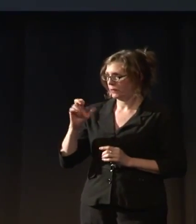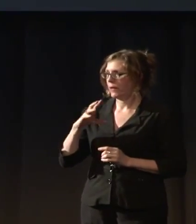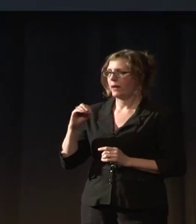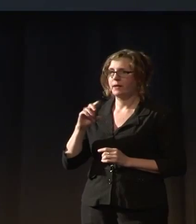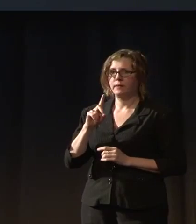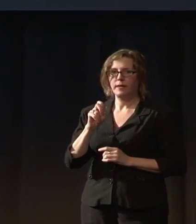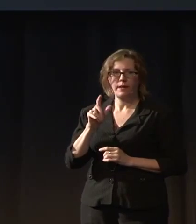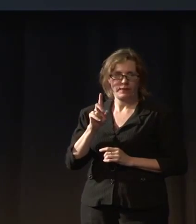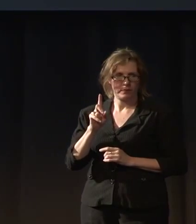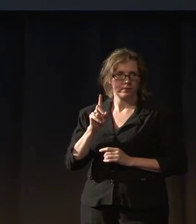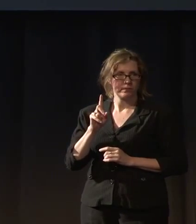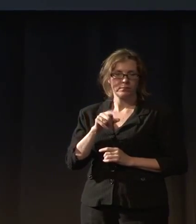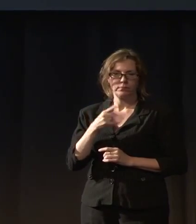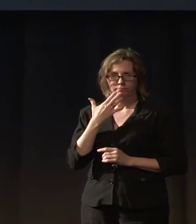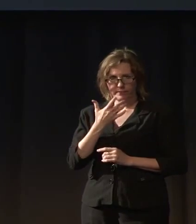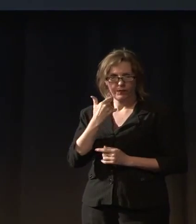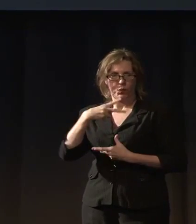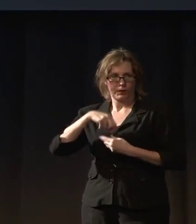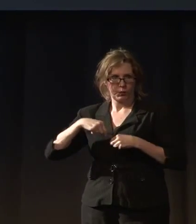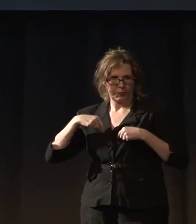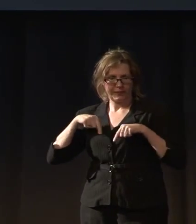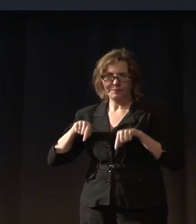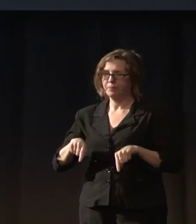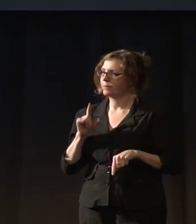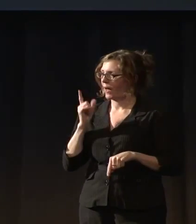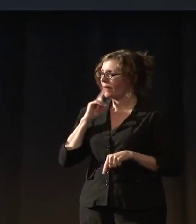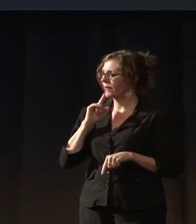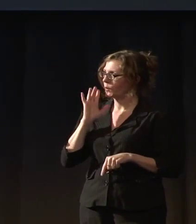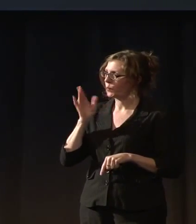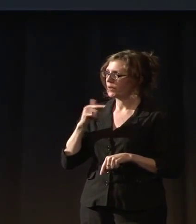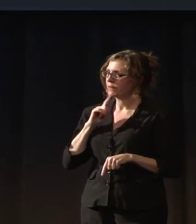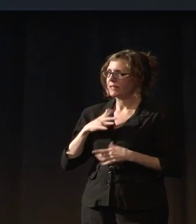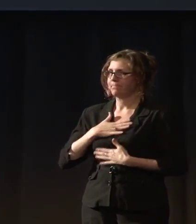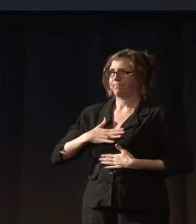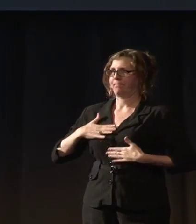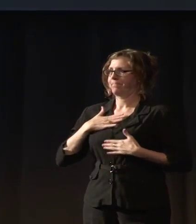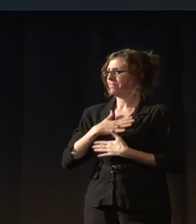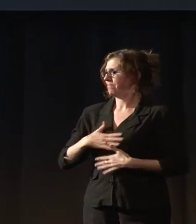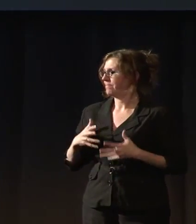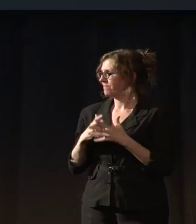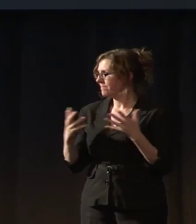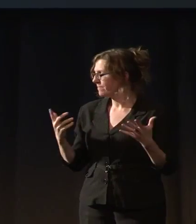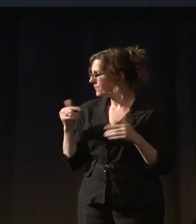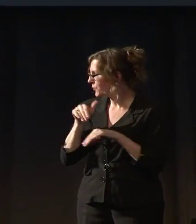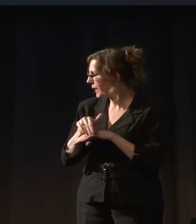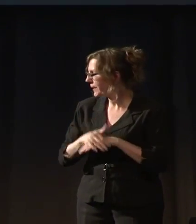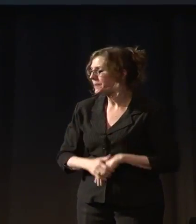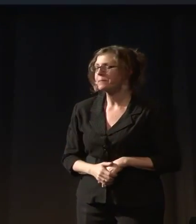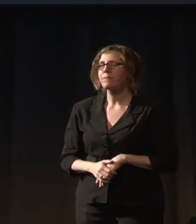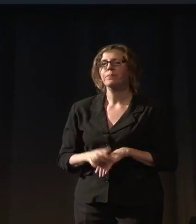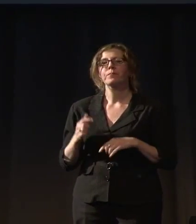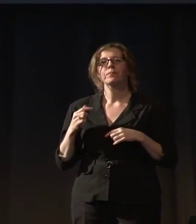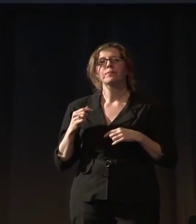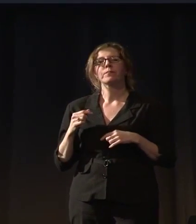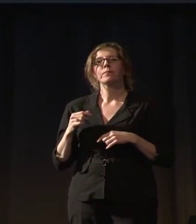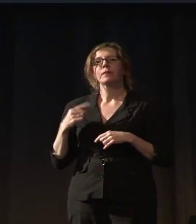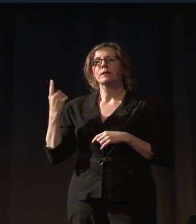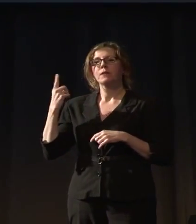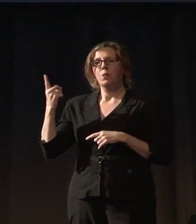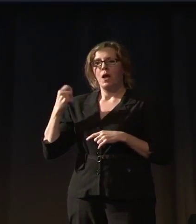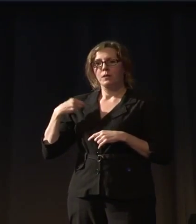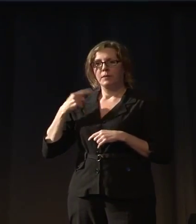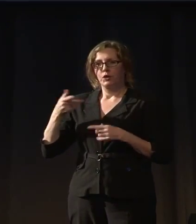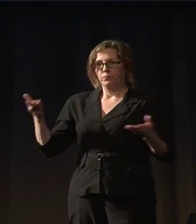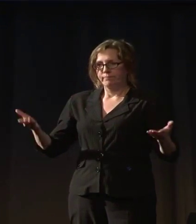including me. And I think we're all in really for a great treat this evening. So I was asked to set up our keynote, to